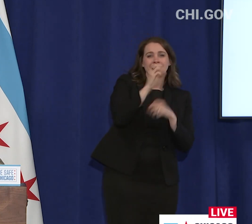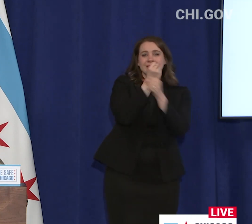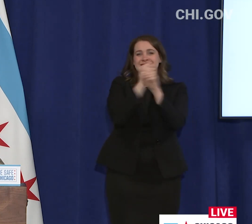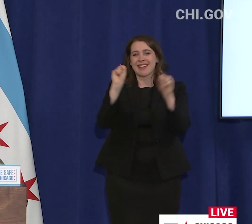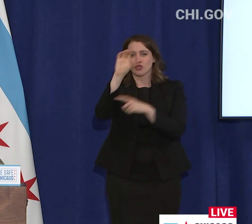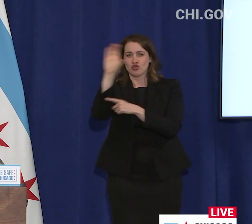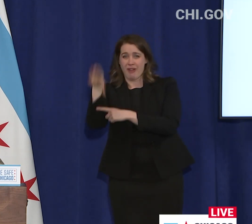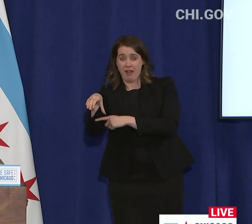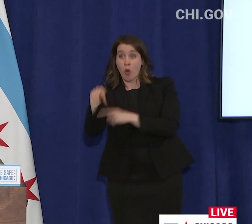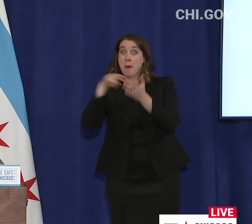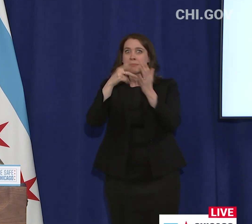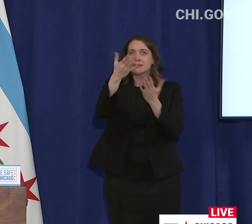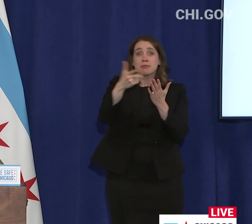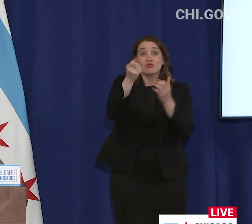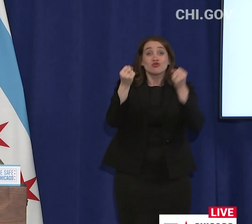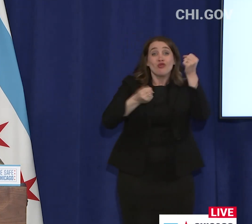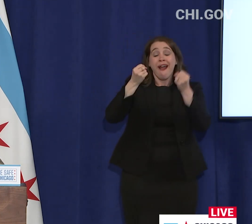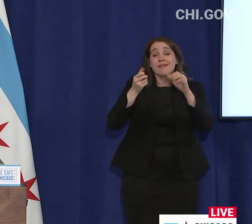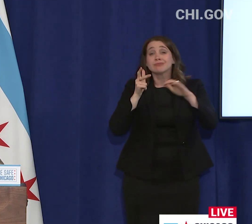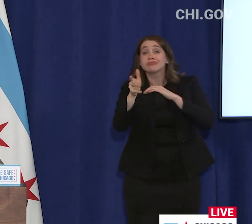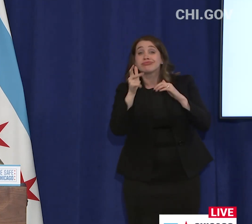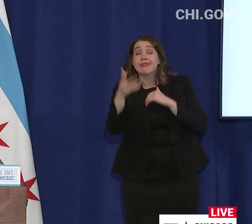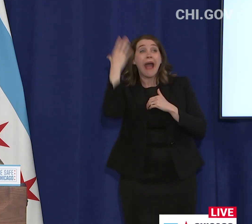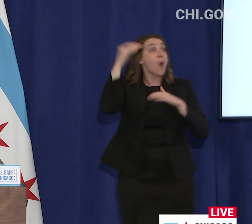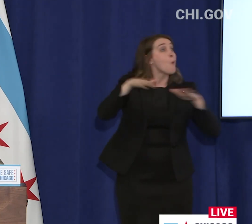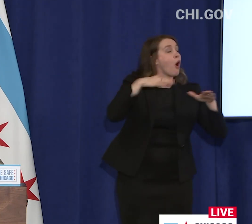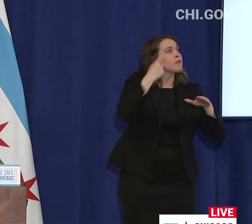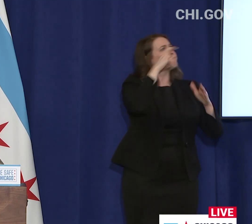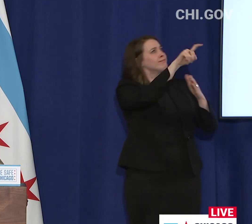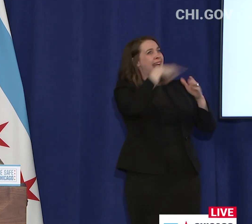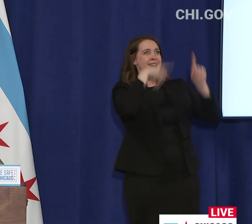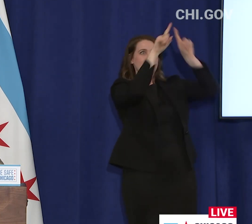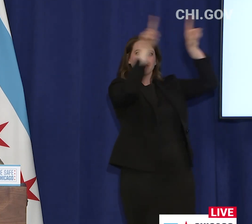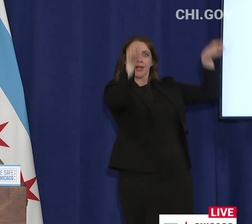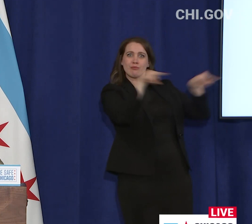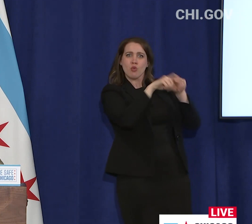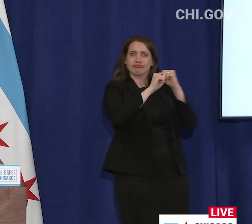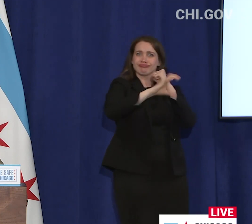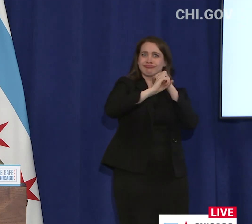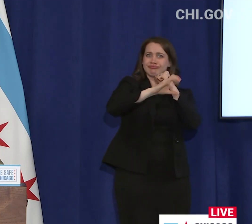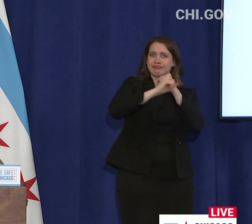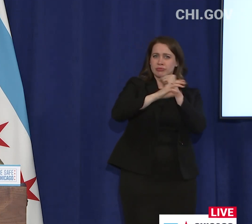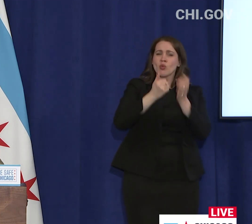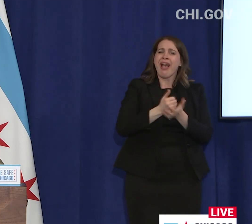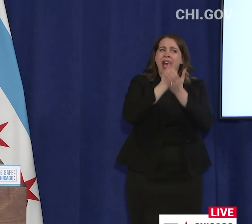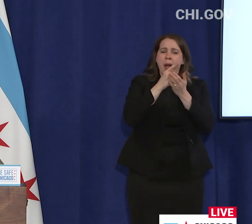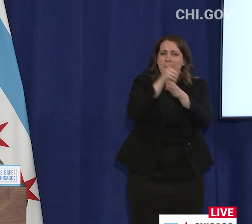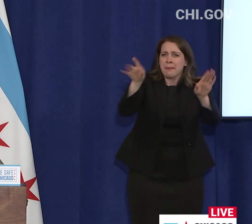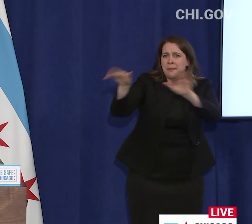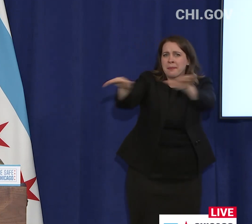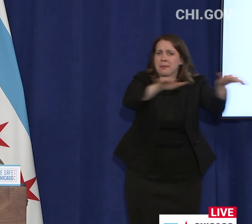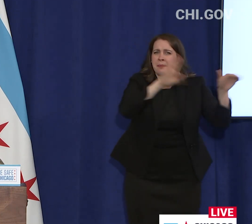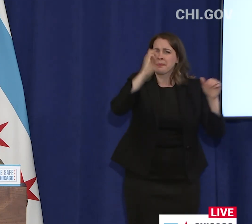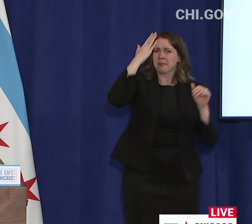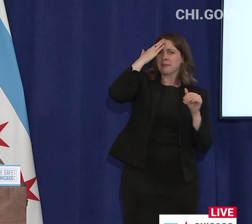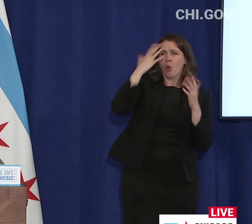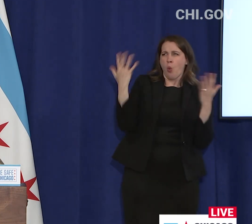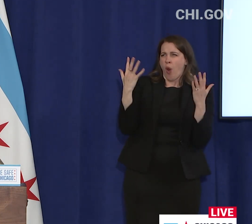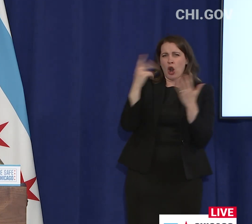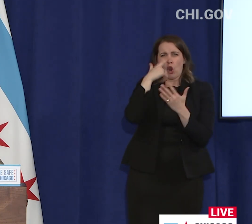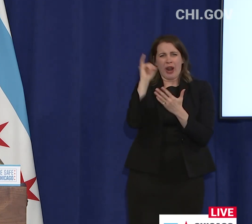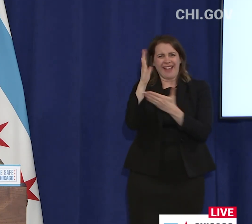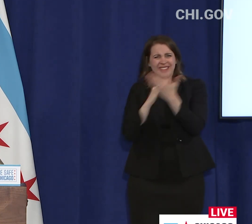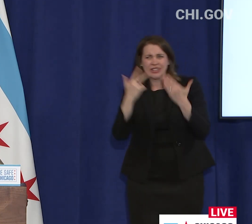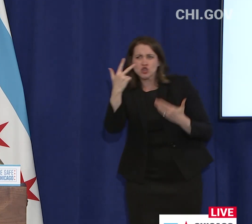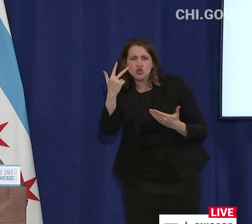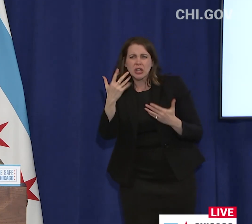media, billboards, radio, and other venues. To get the word out about phase 3, what phase 3 entails, and to help